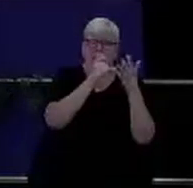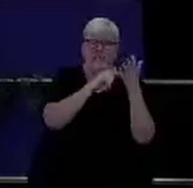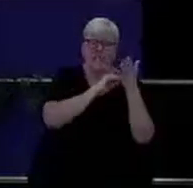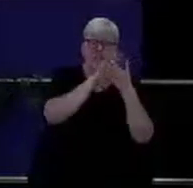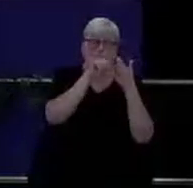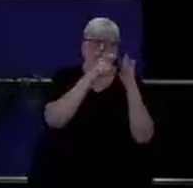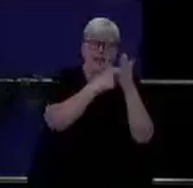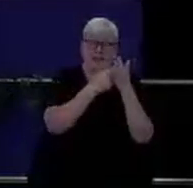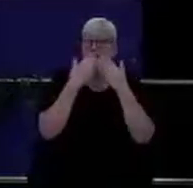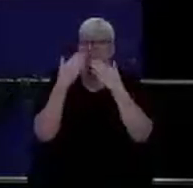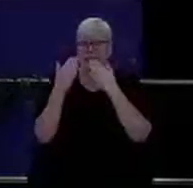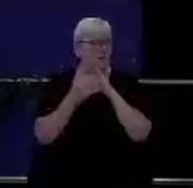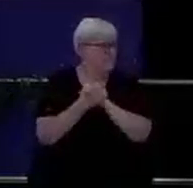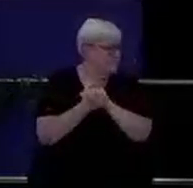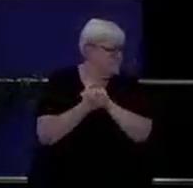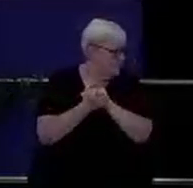Thank you.